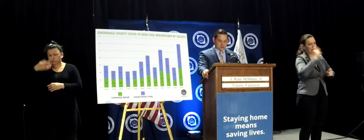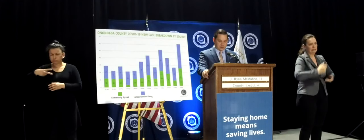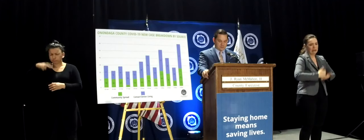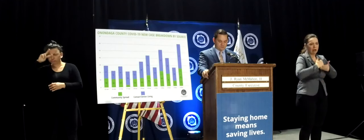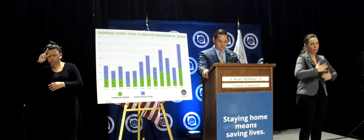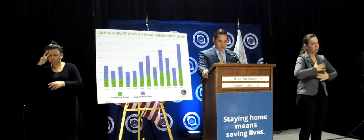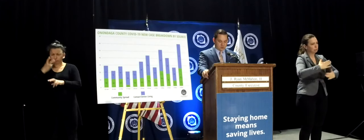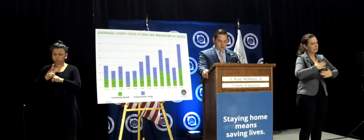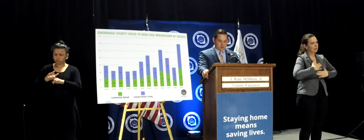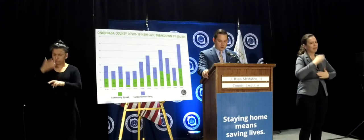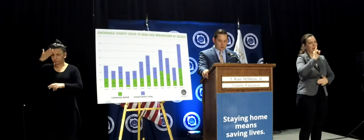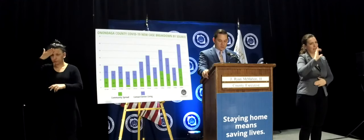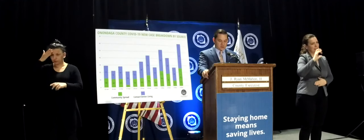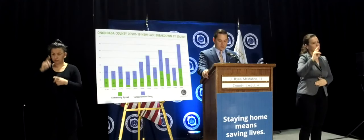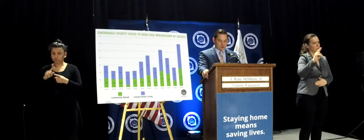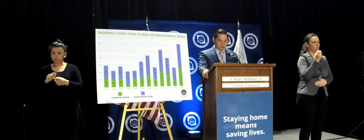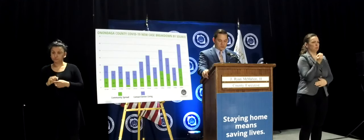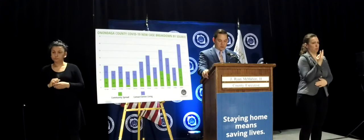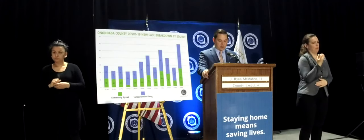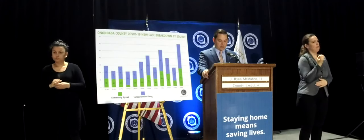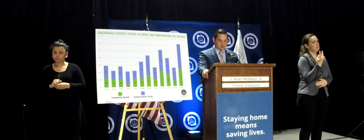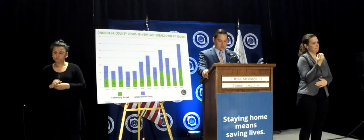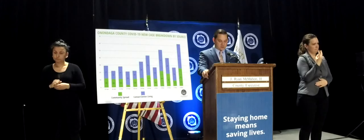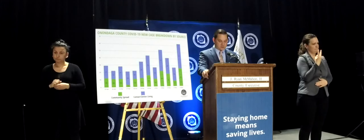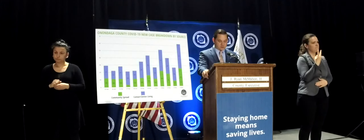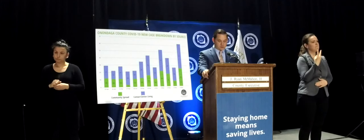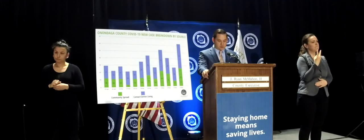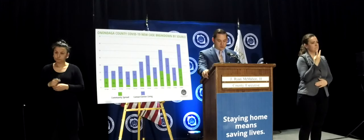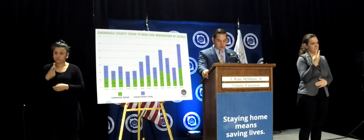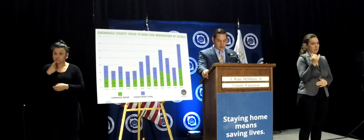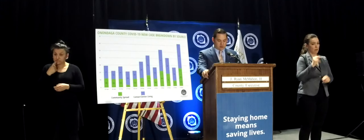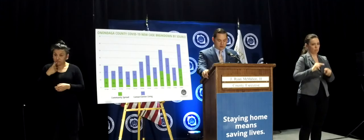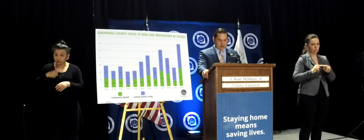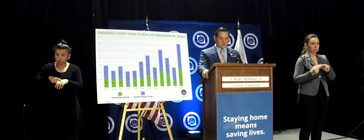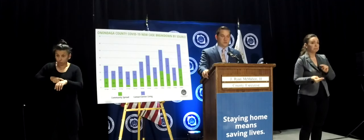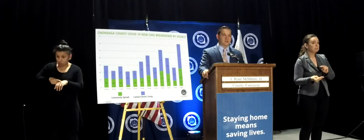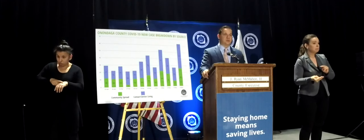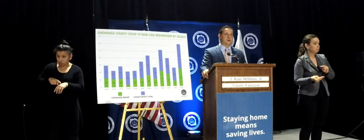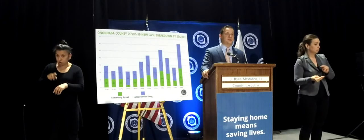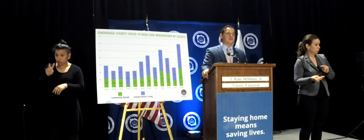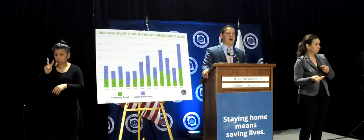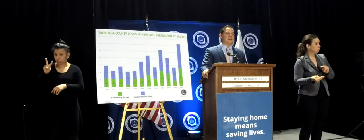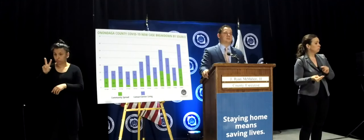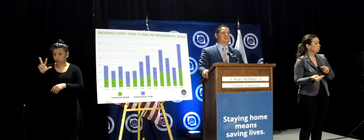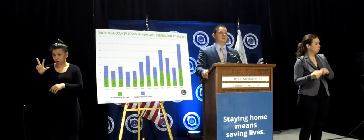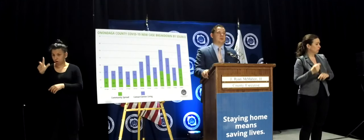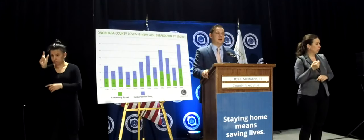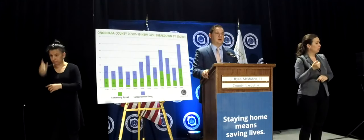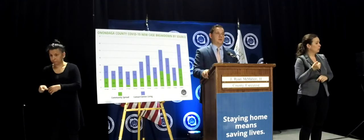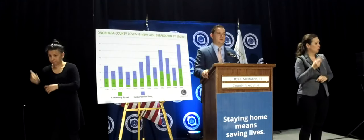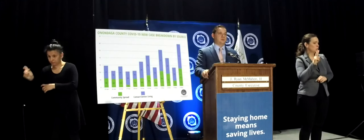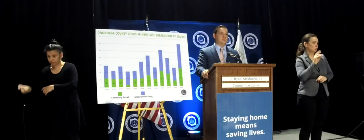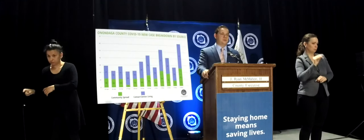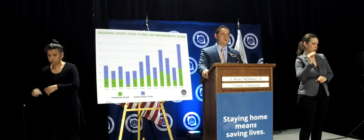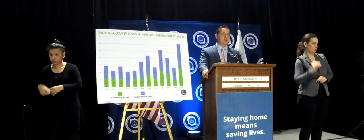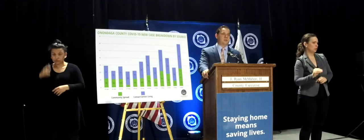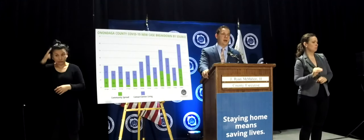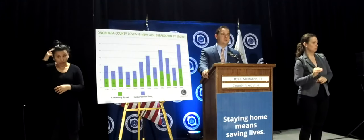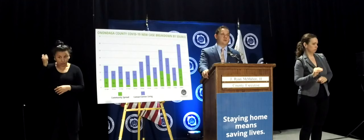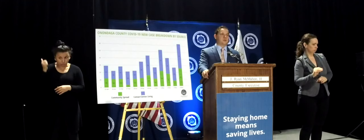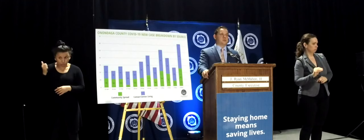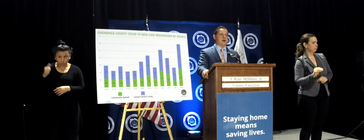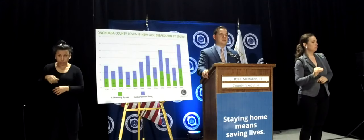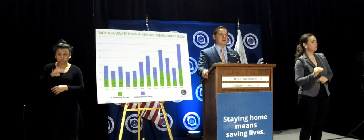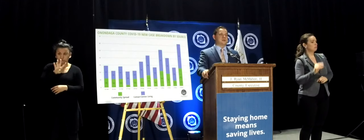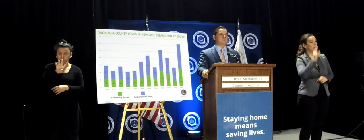from yesterday, representing 2% of our active cases. Our hospitalization rates are fine. They've